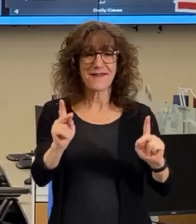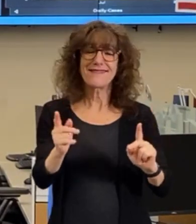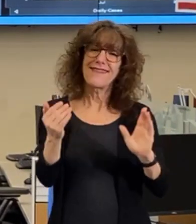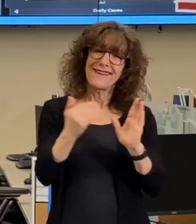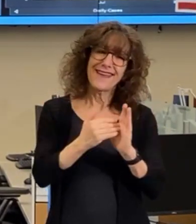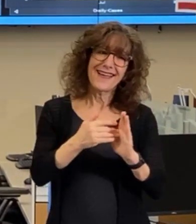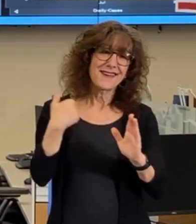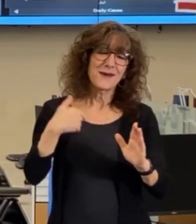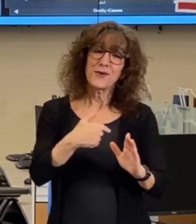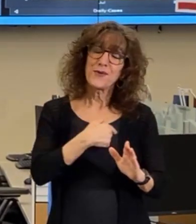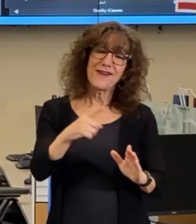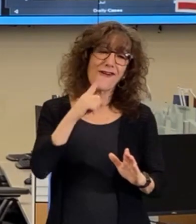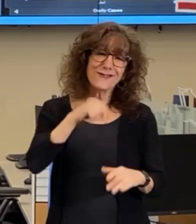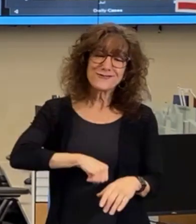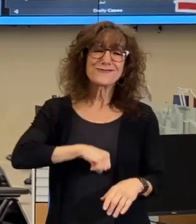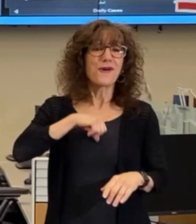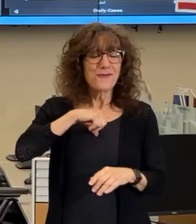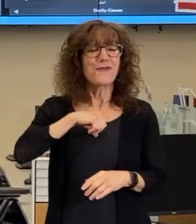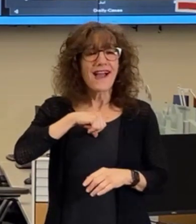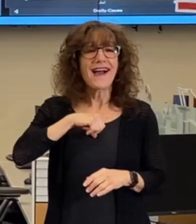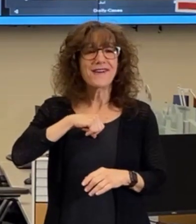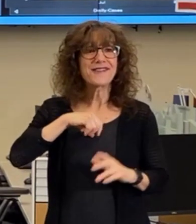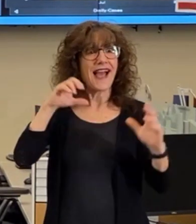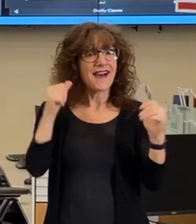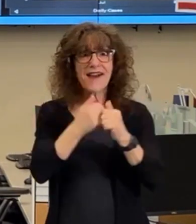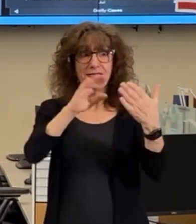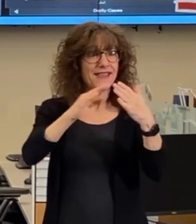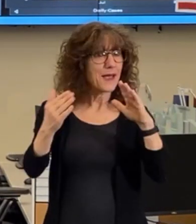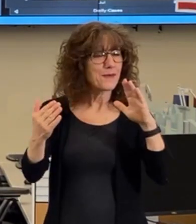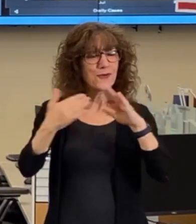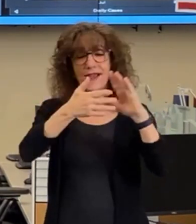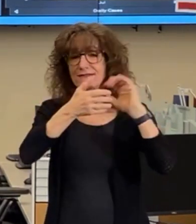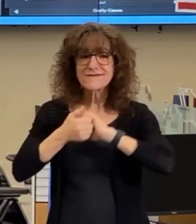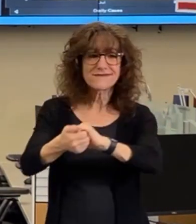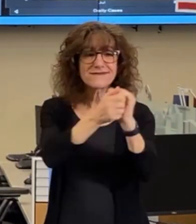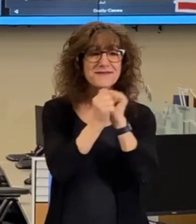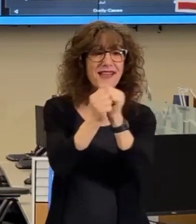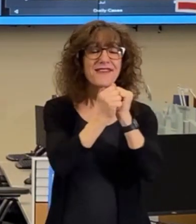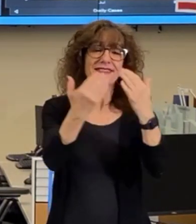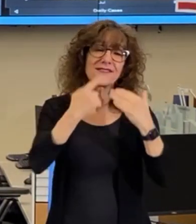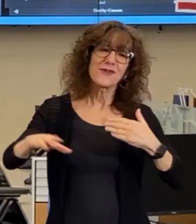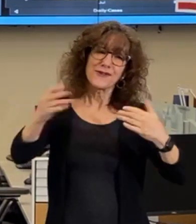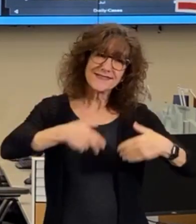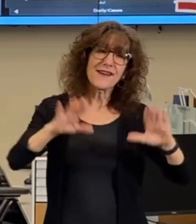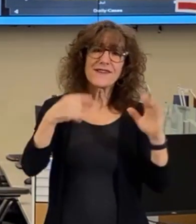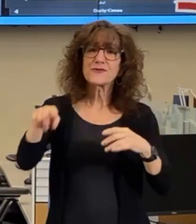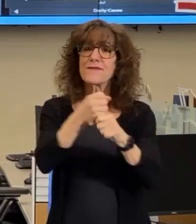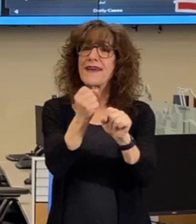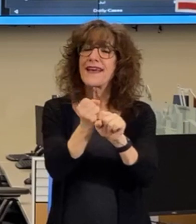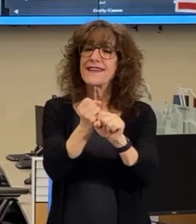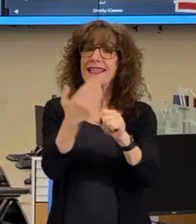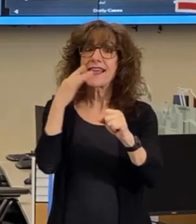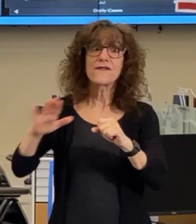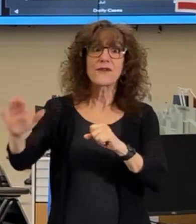again, we are just so proud of how this community has come together. I want to thank you for your sacrifices that you have made. I want to thank you